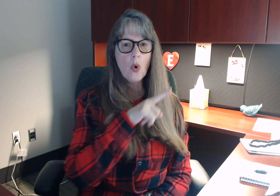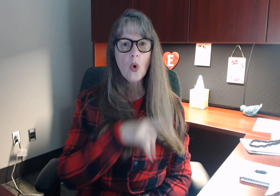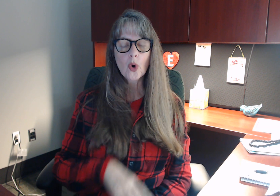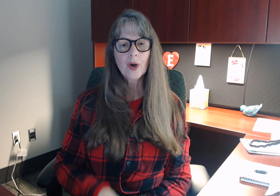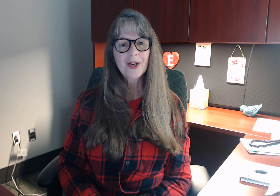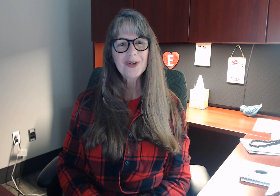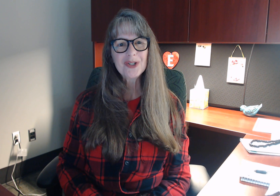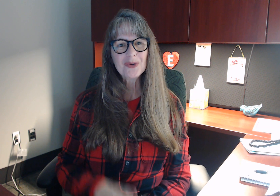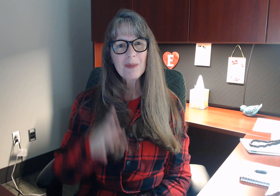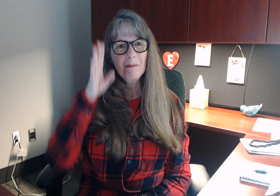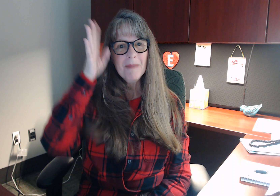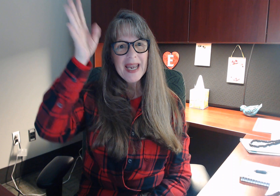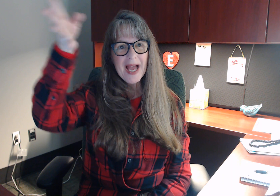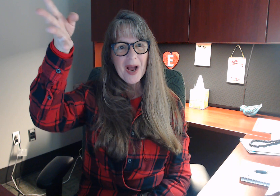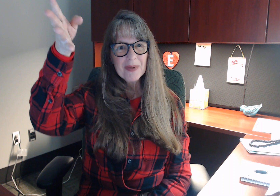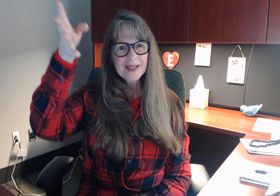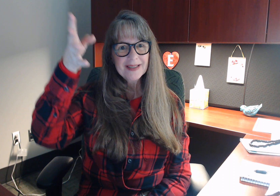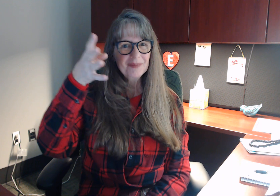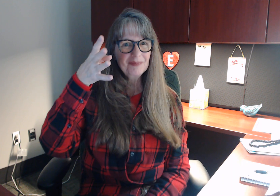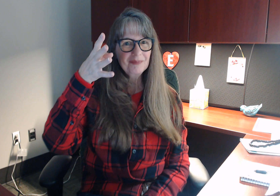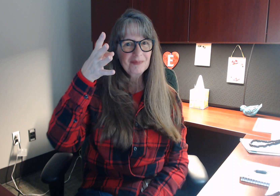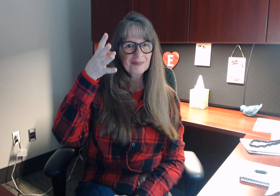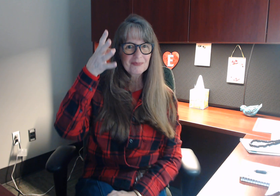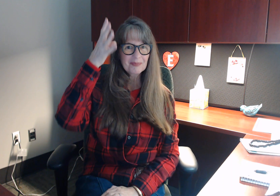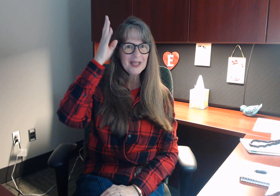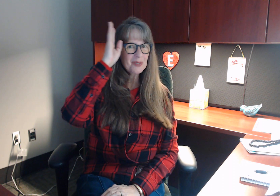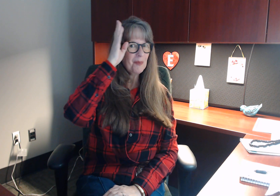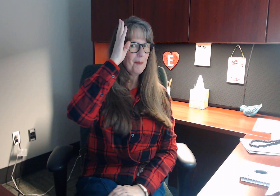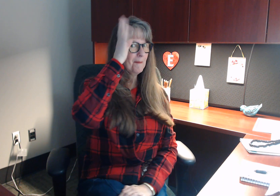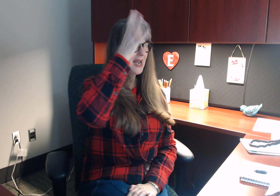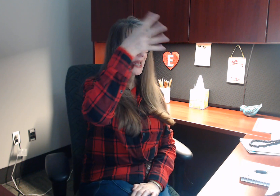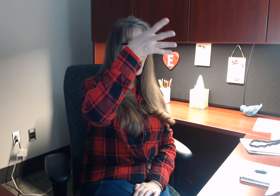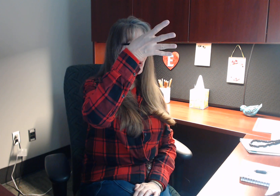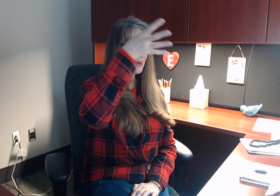or you could do it made up. It's made up.